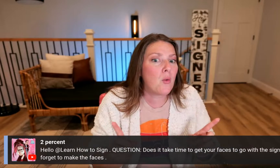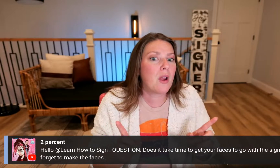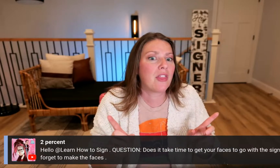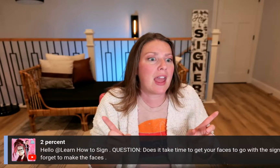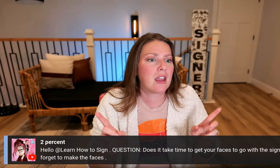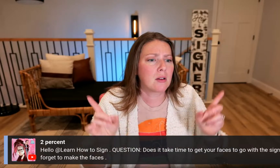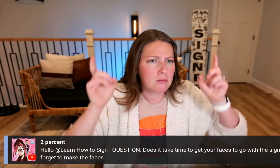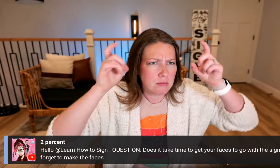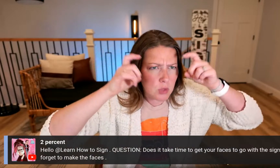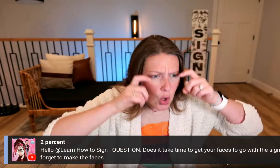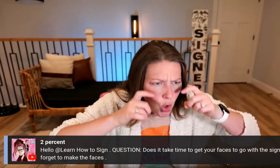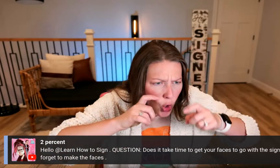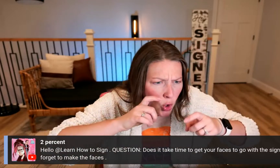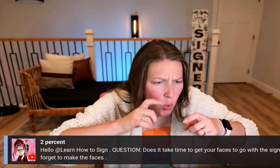with like,